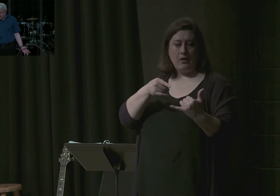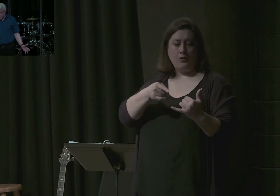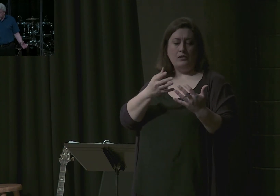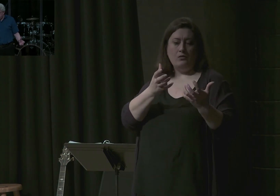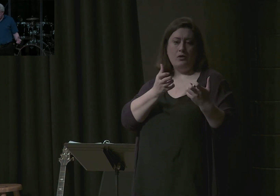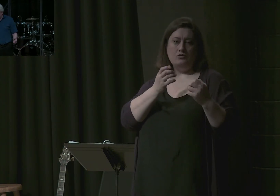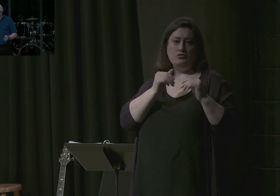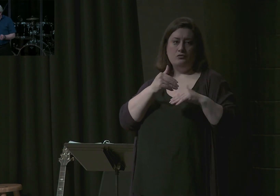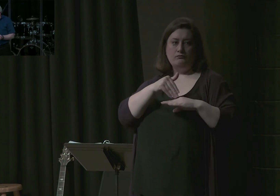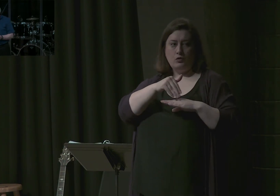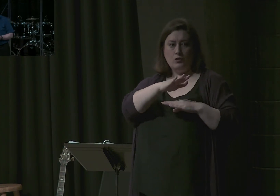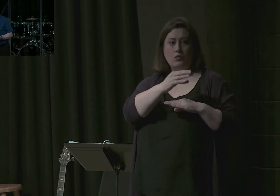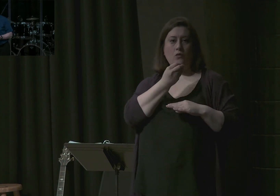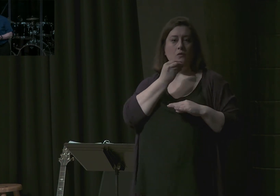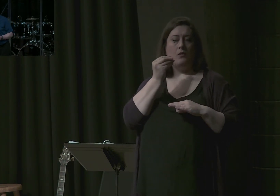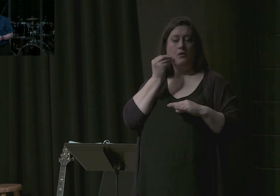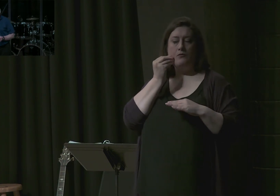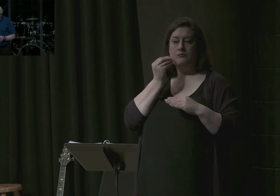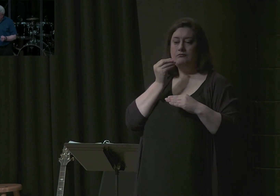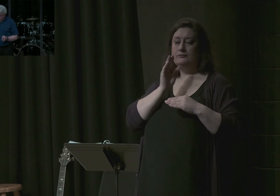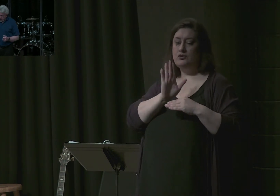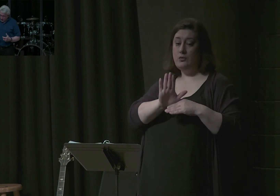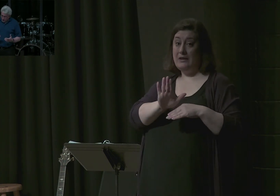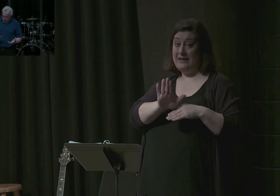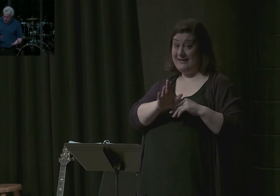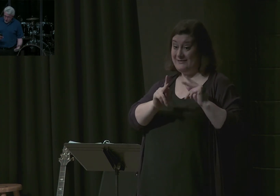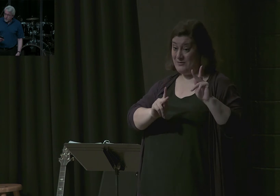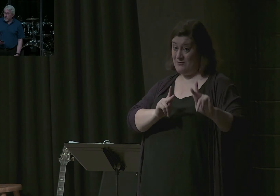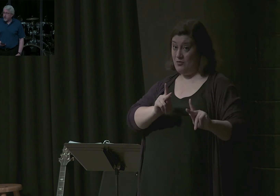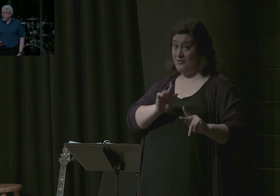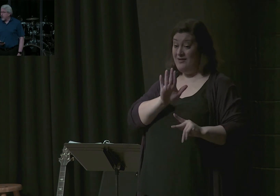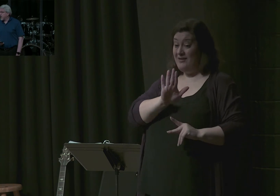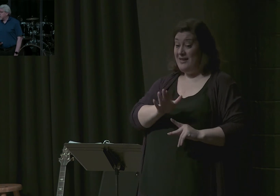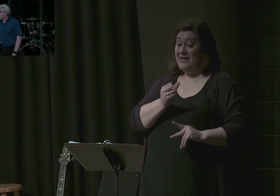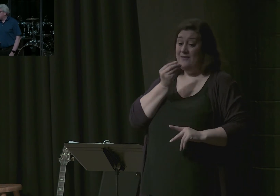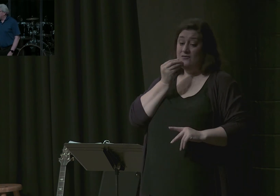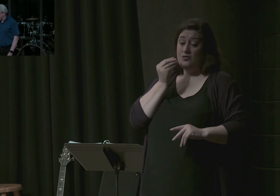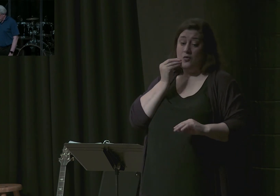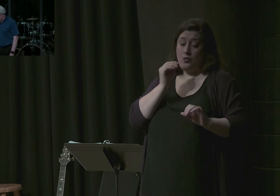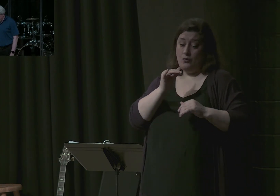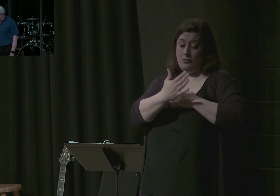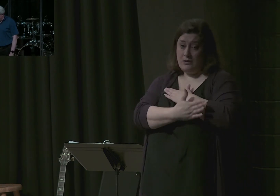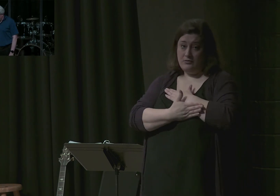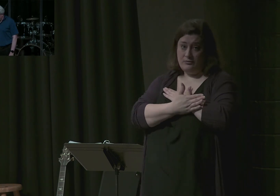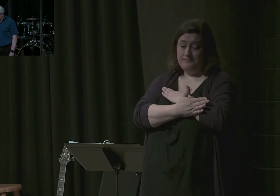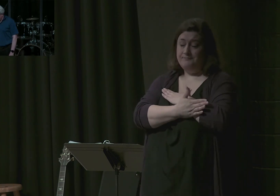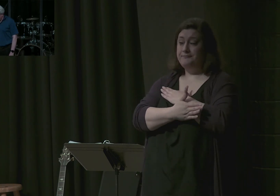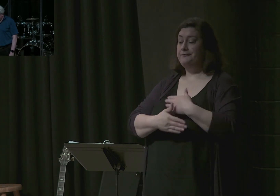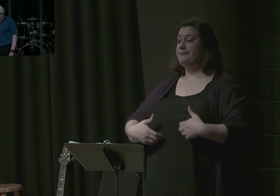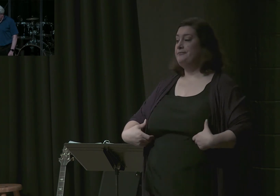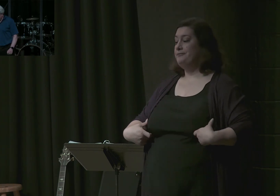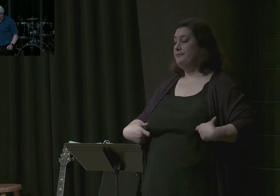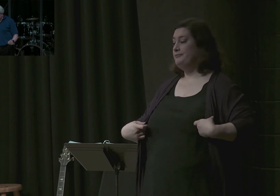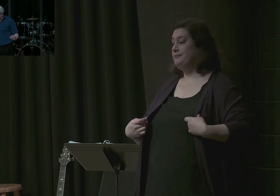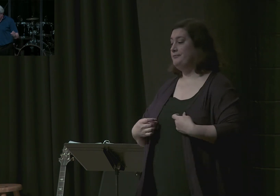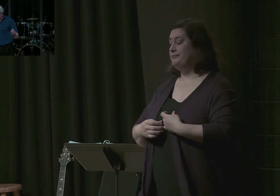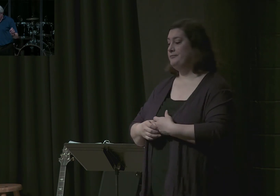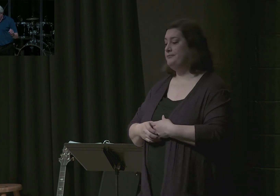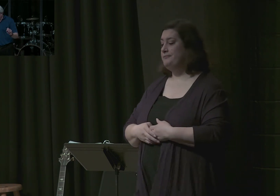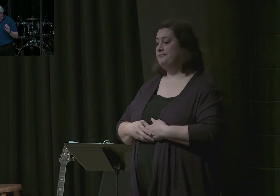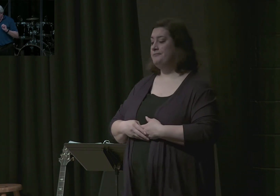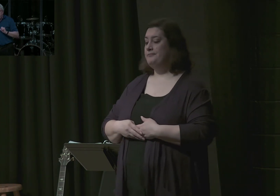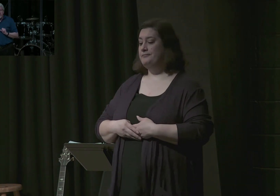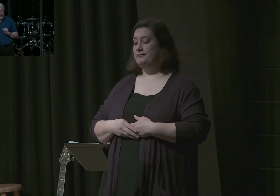to return to his own people, and no disrespect is intended.